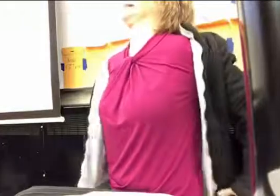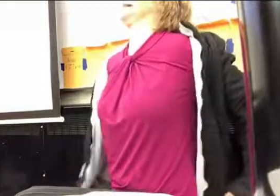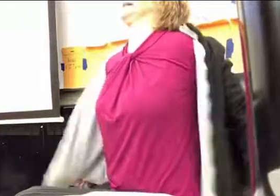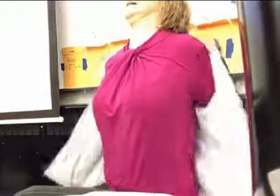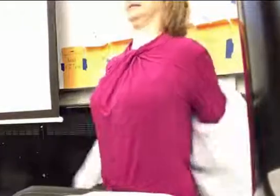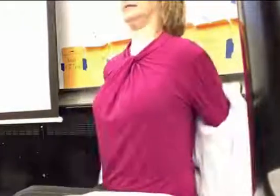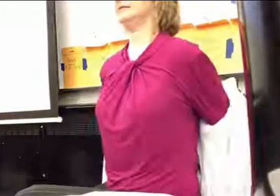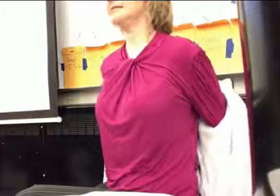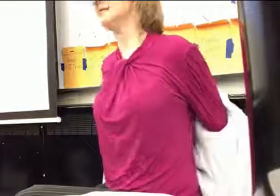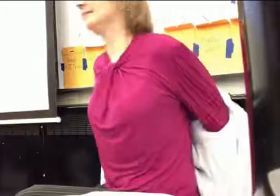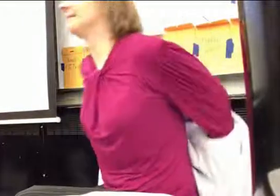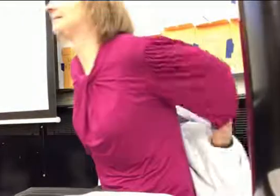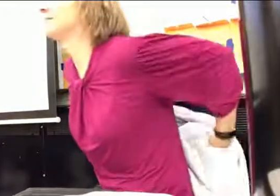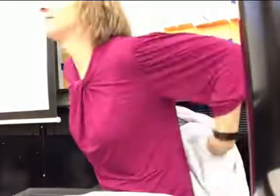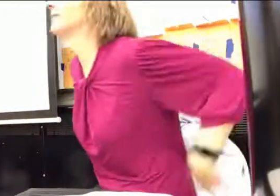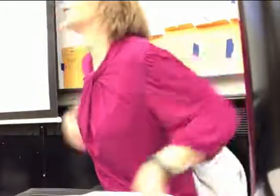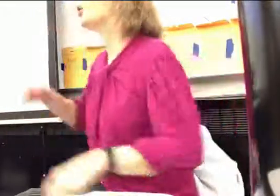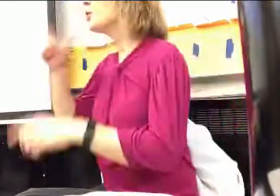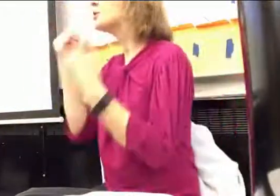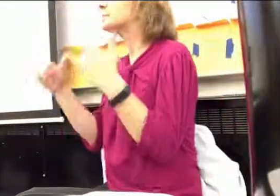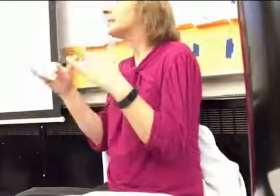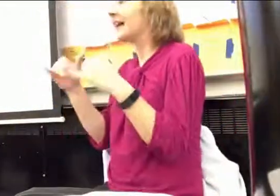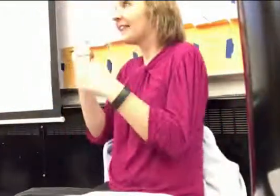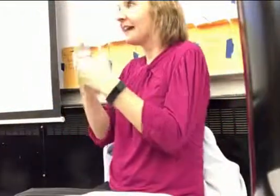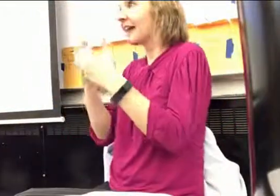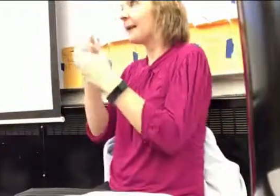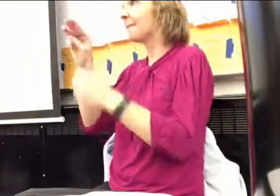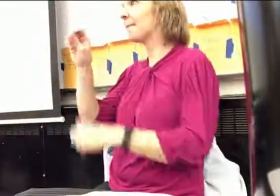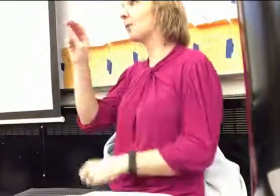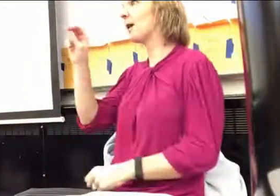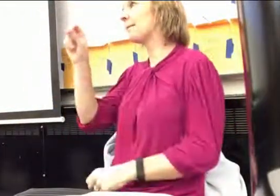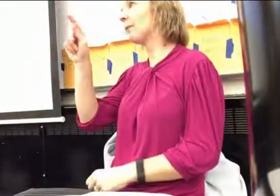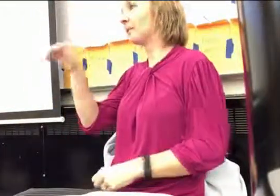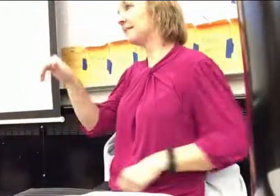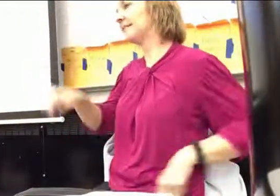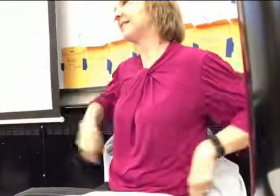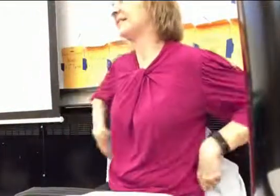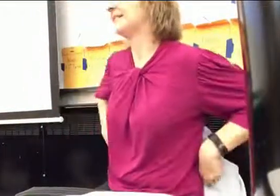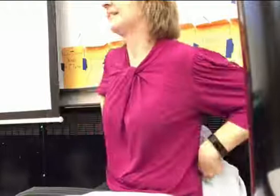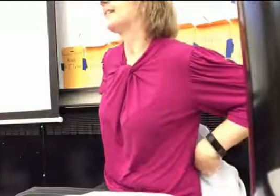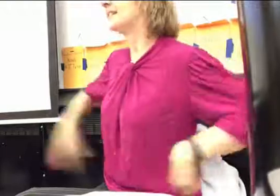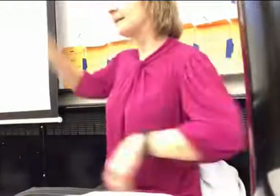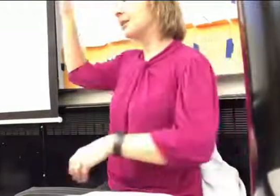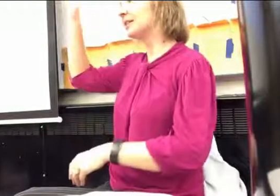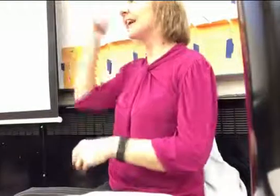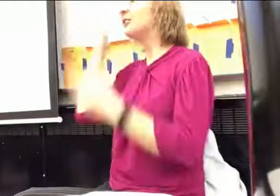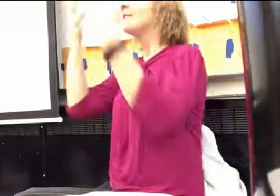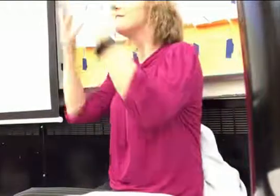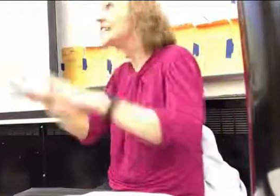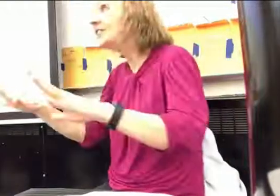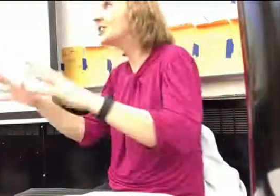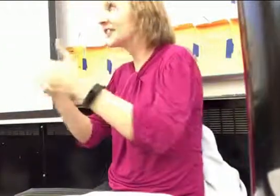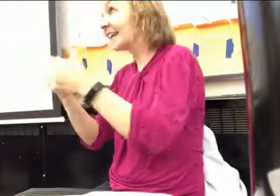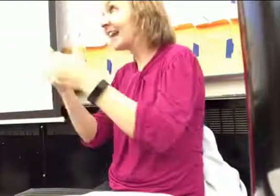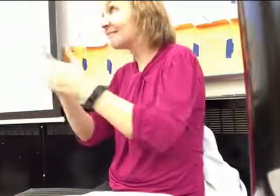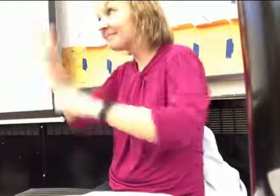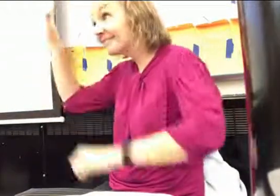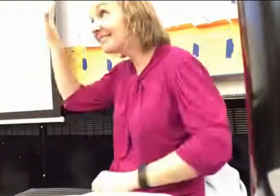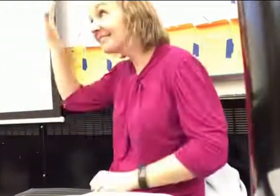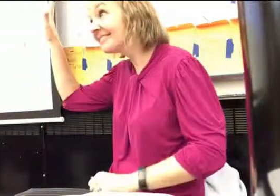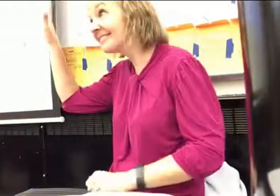Now, with Monopolies, who has ever played the game Monopoly? Raise your hand. Keep your hand raised if you finished a game of